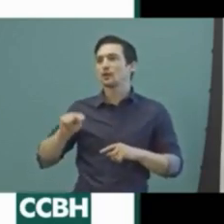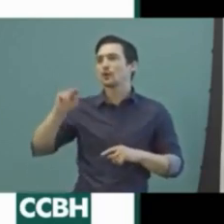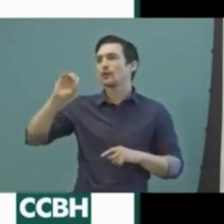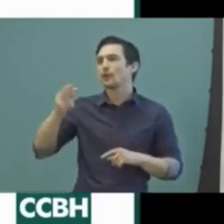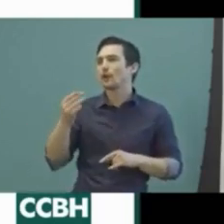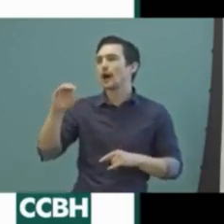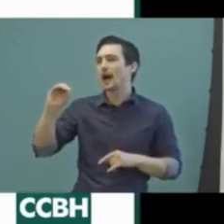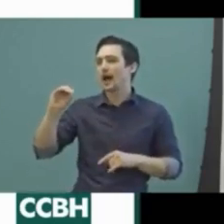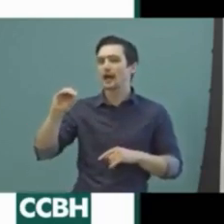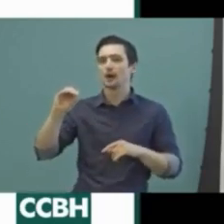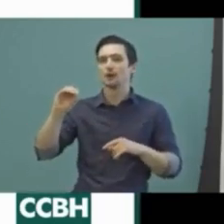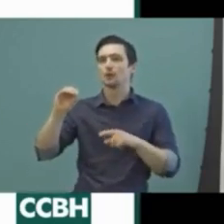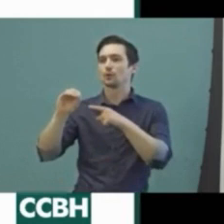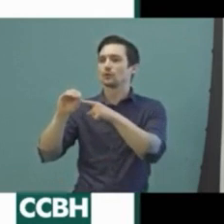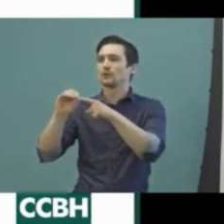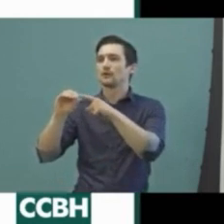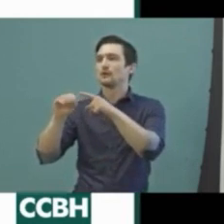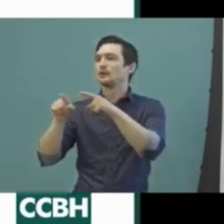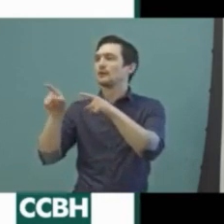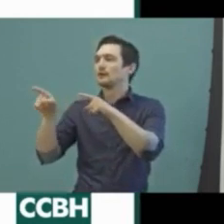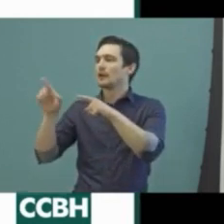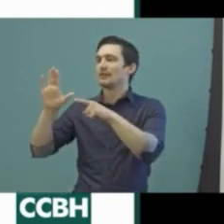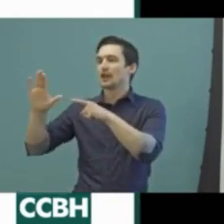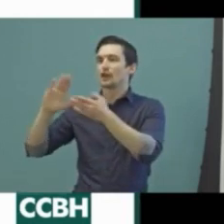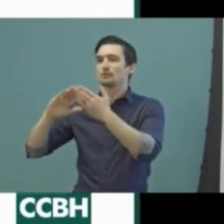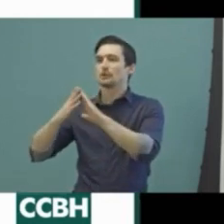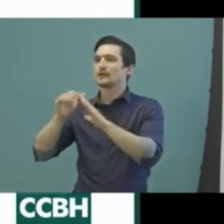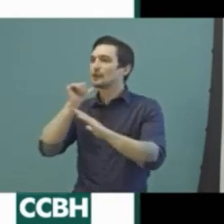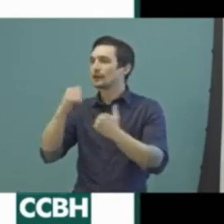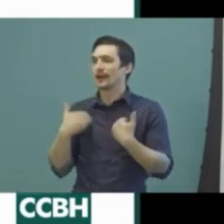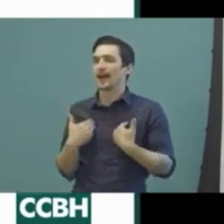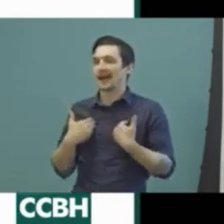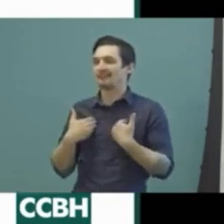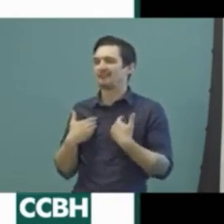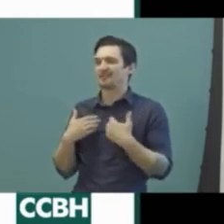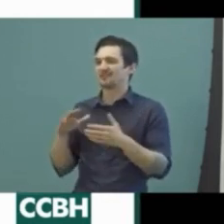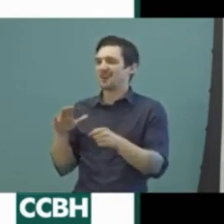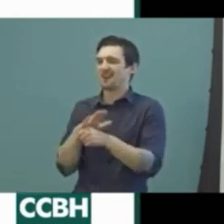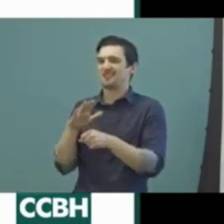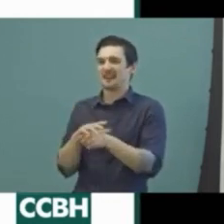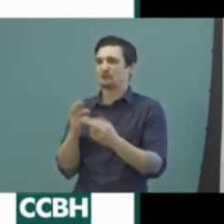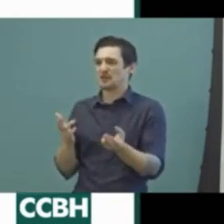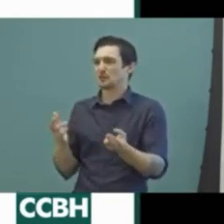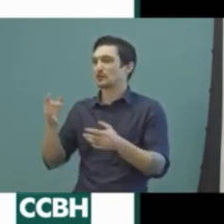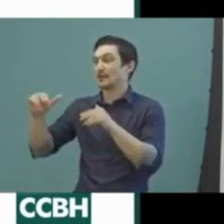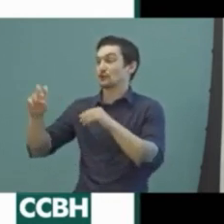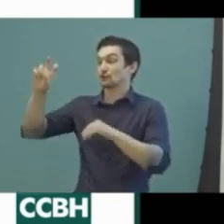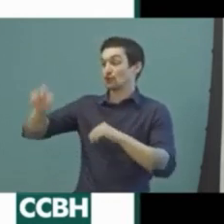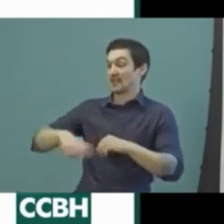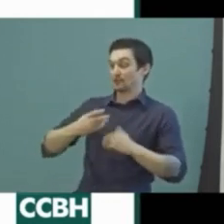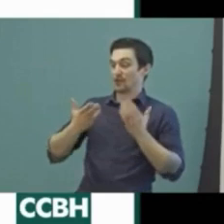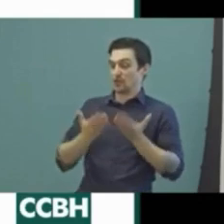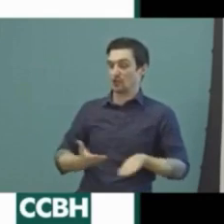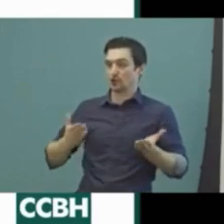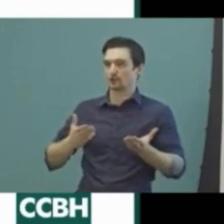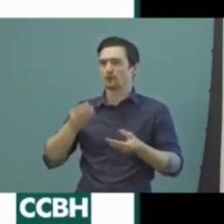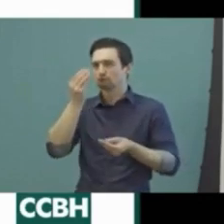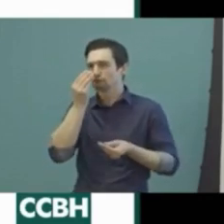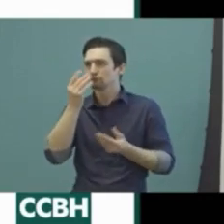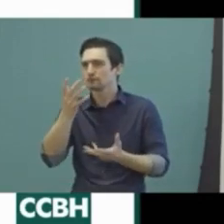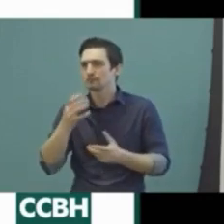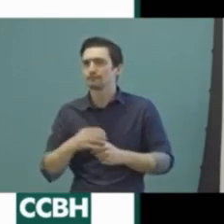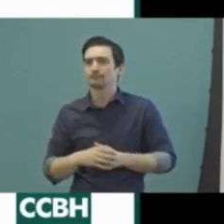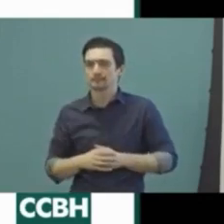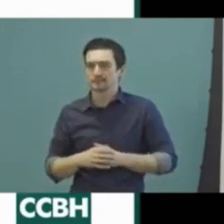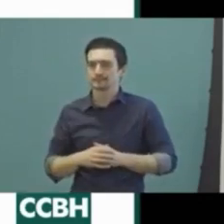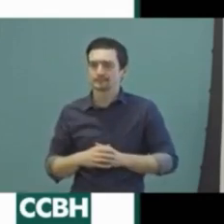region that have sought care or been transferred in for care. And that's an important consideration when we look at the overall picture of opening up our